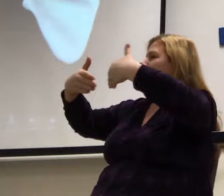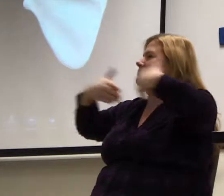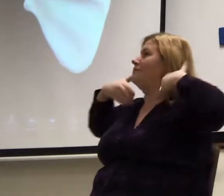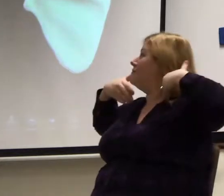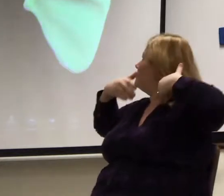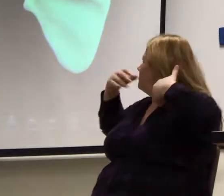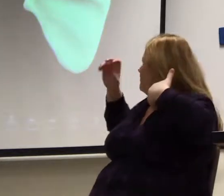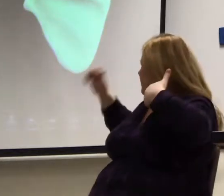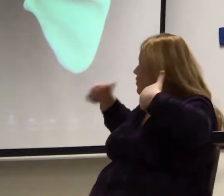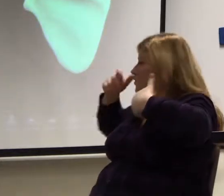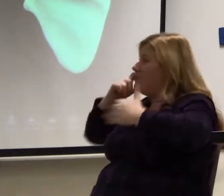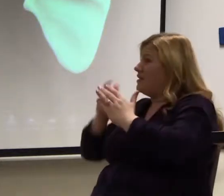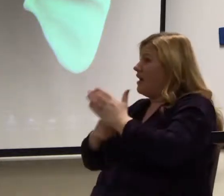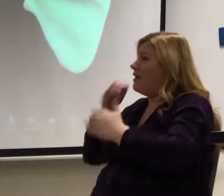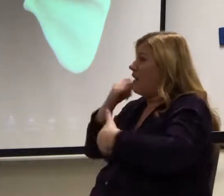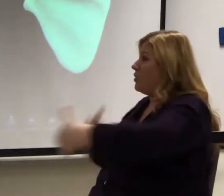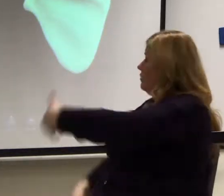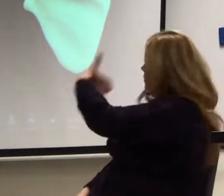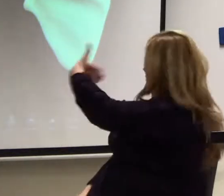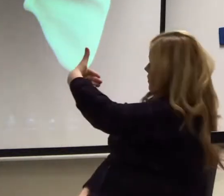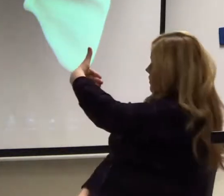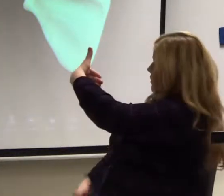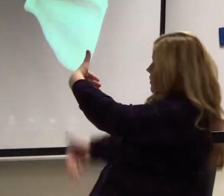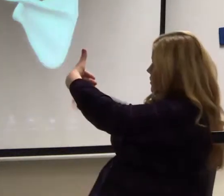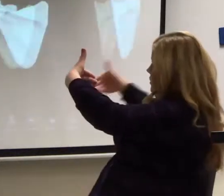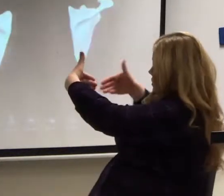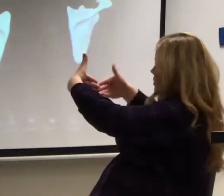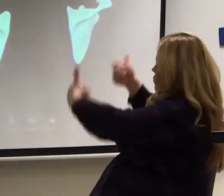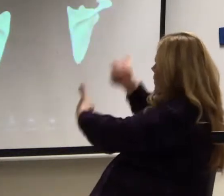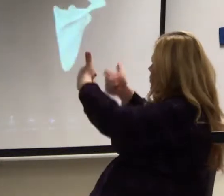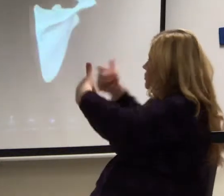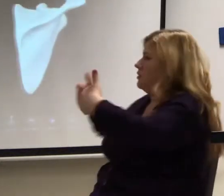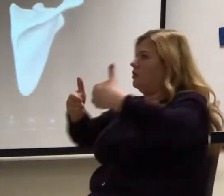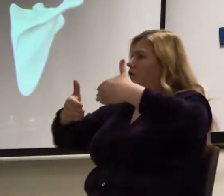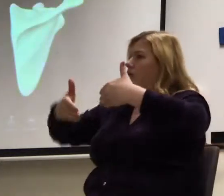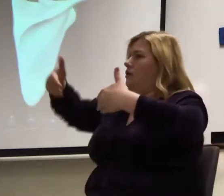I mean, could you tell which one that is versus